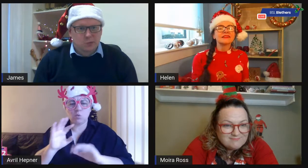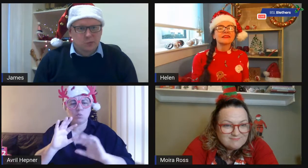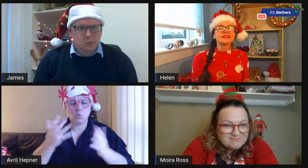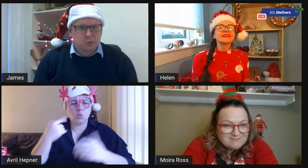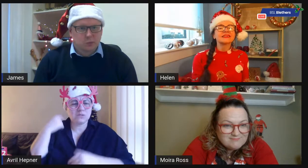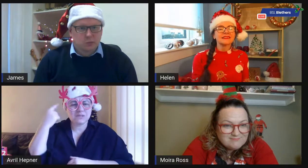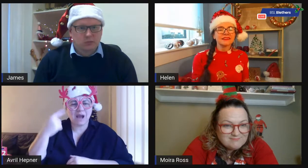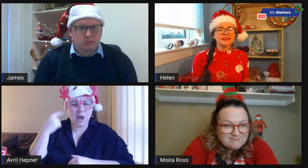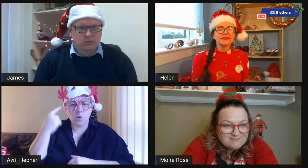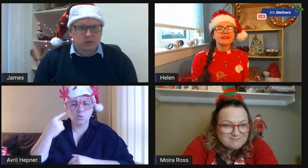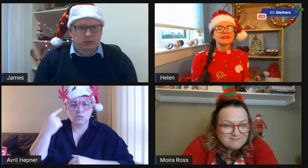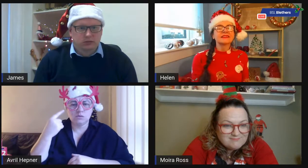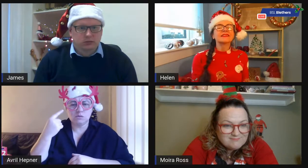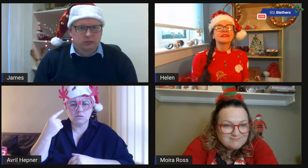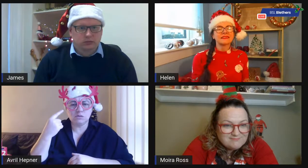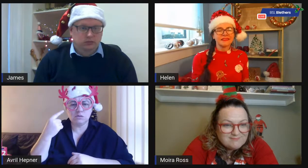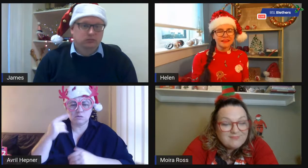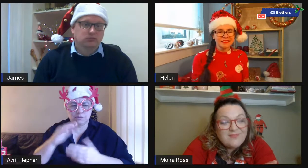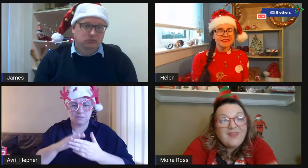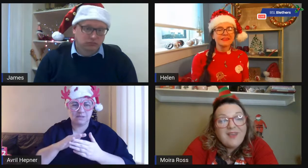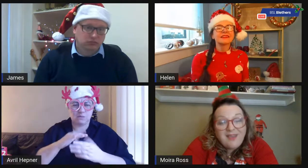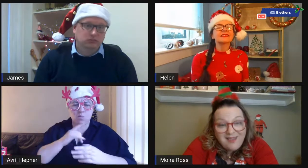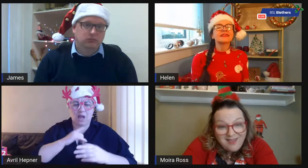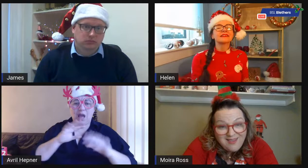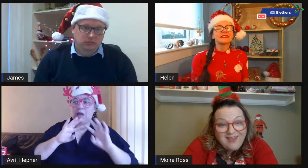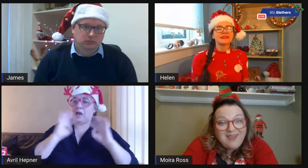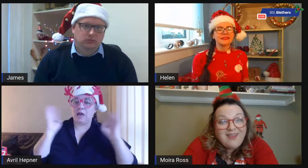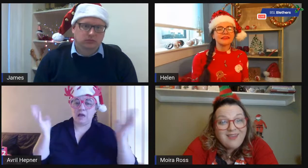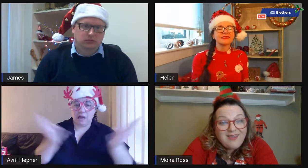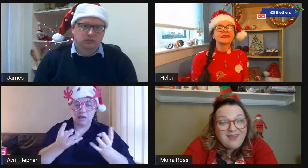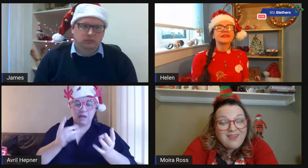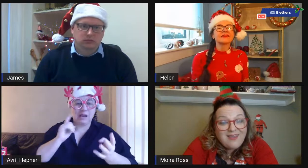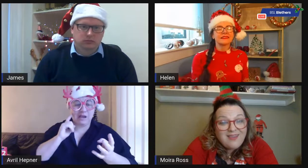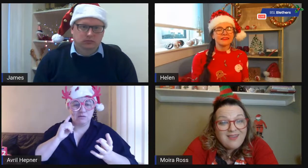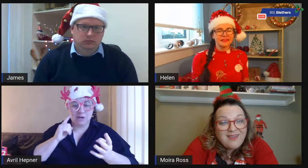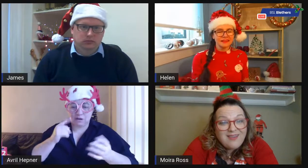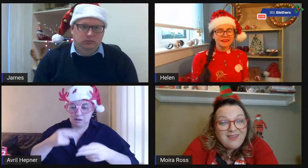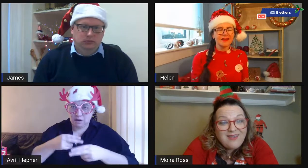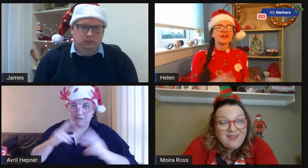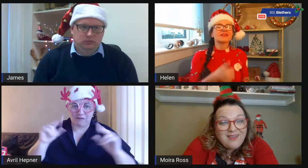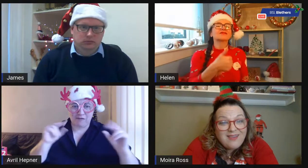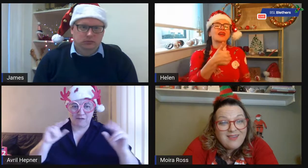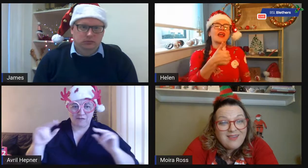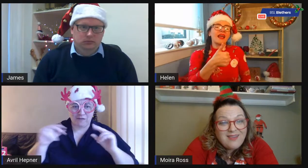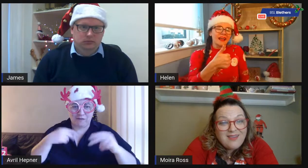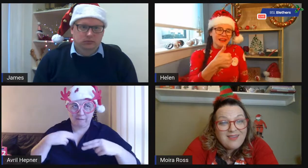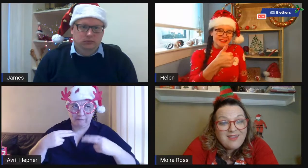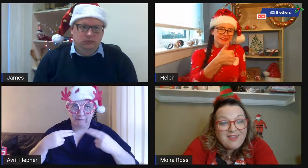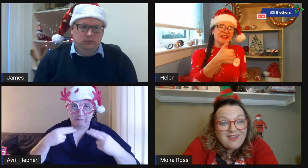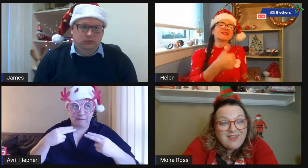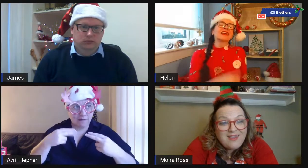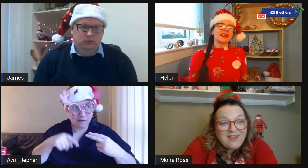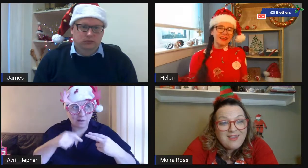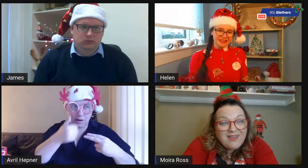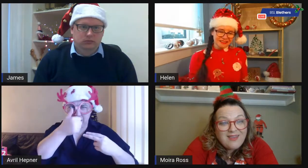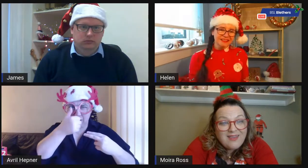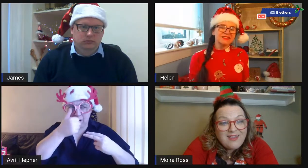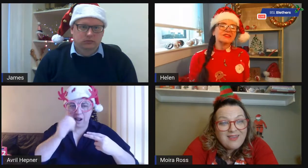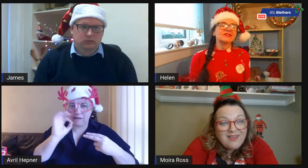isolated. Um, and we'd say, do you mind if you could put the television on with no sound? Because hearing people would all be talking to